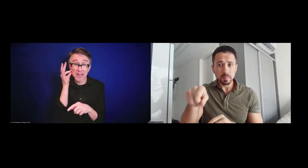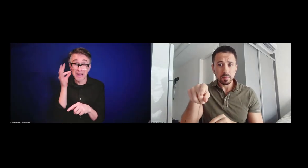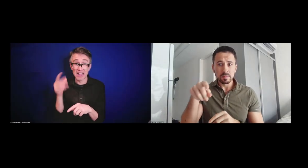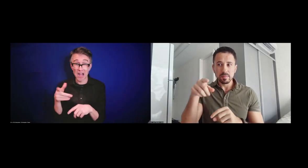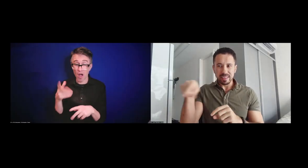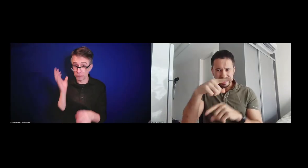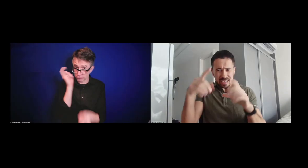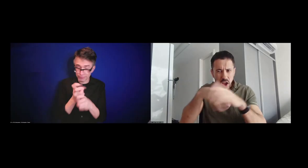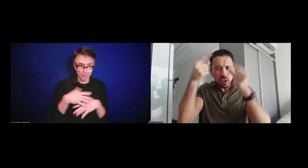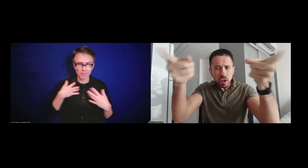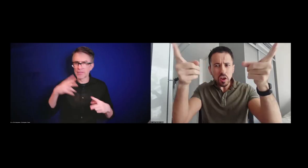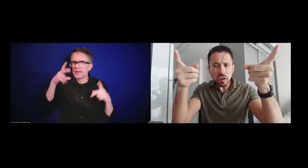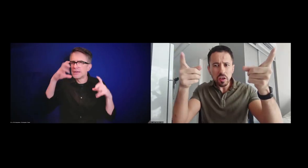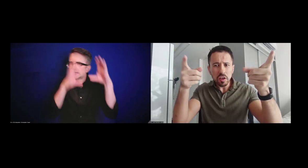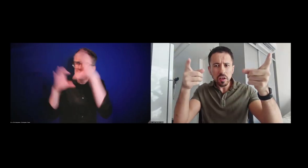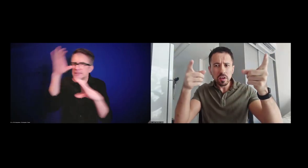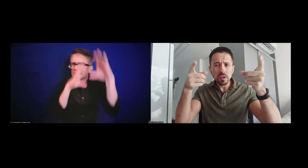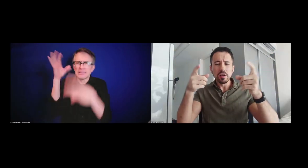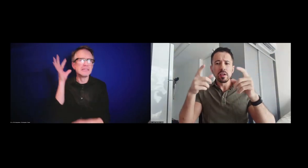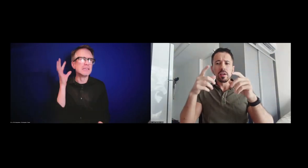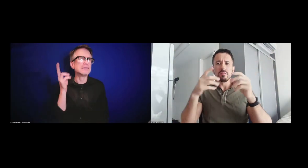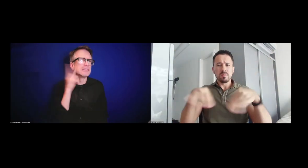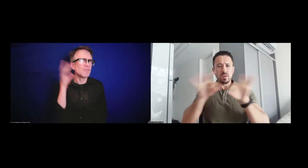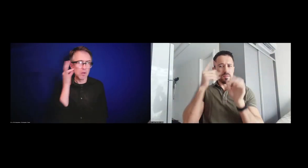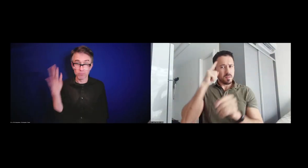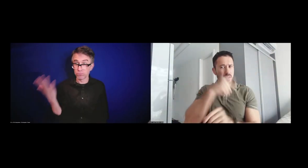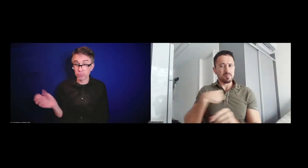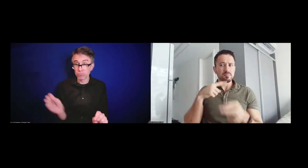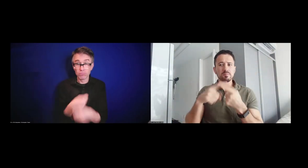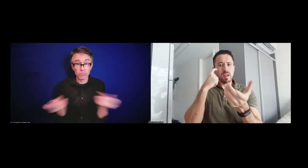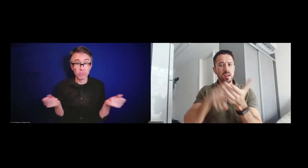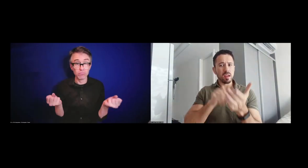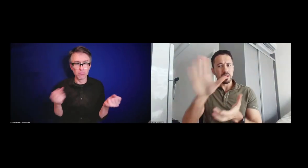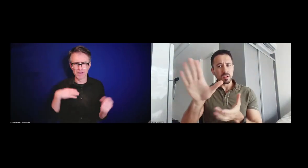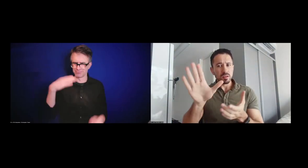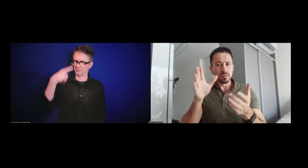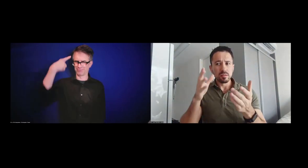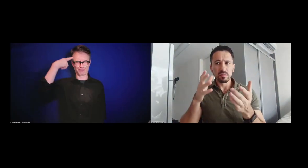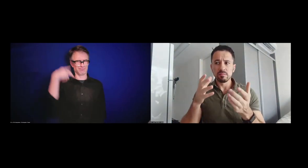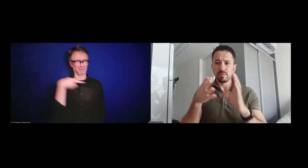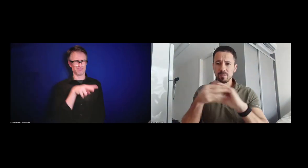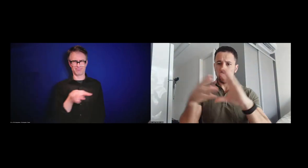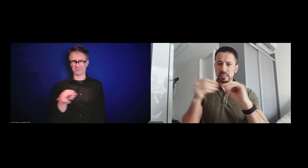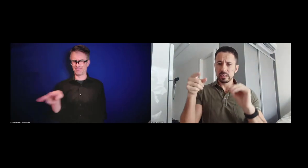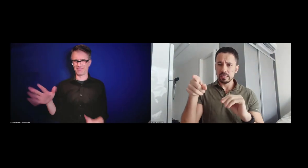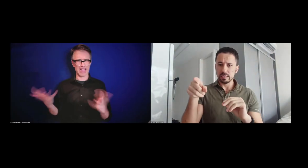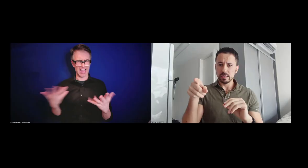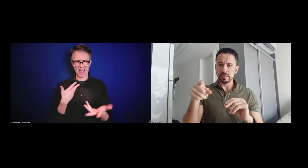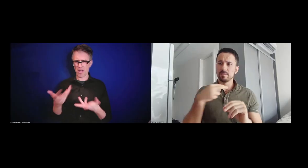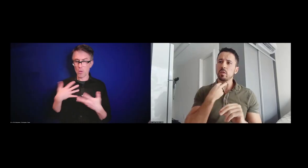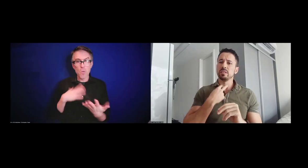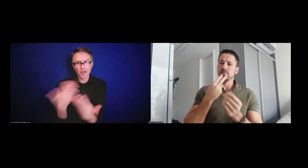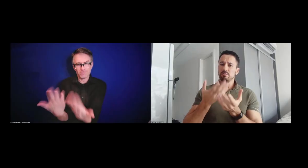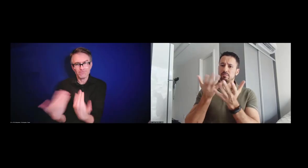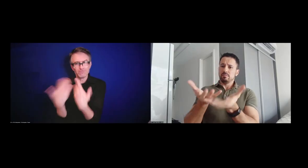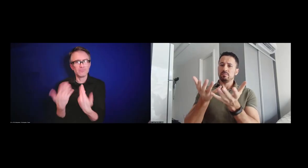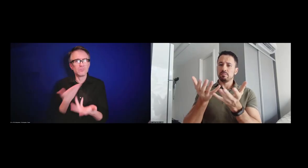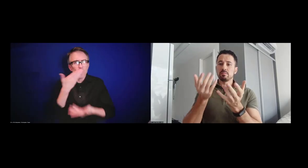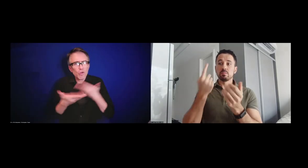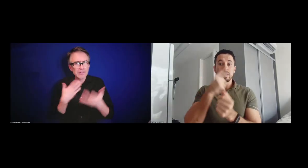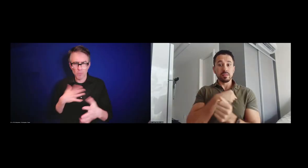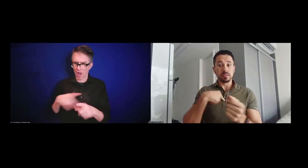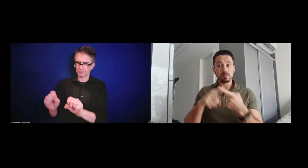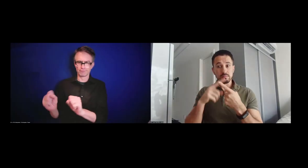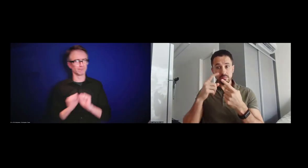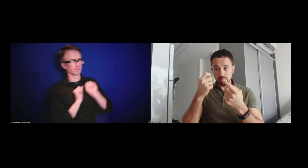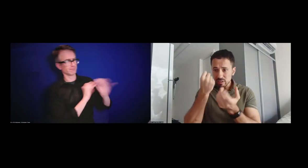getting for example, it's very hard to find deaf women. They are out there, but how do we actually find just deaf women? That can be definitely